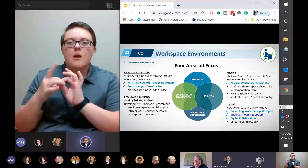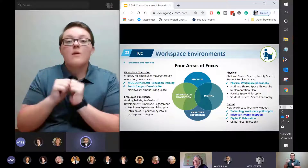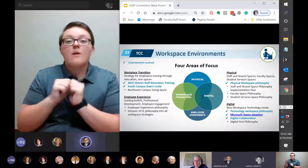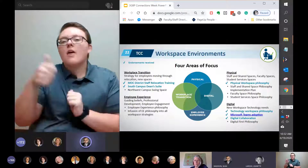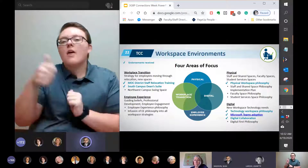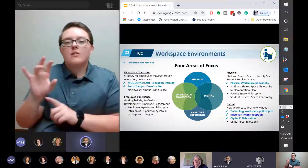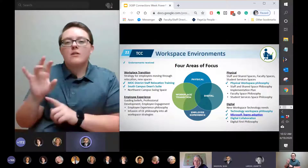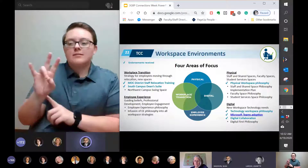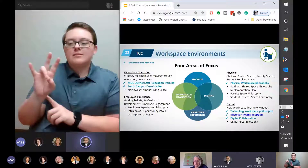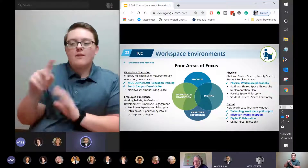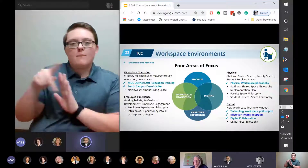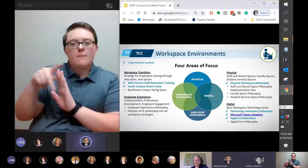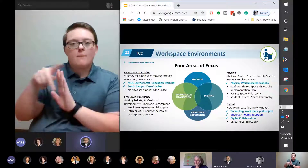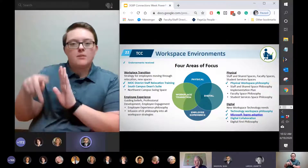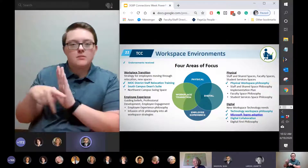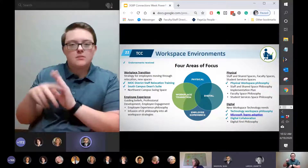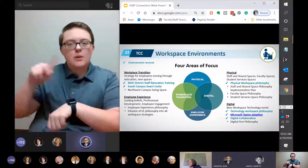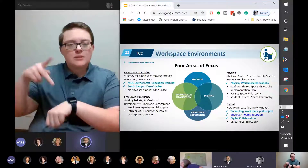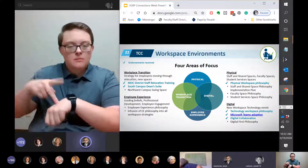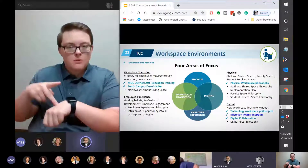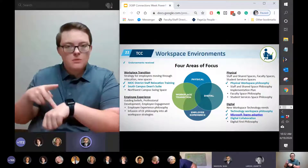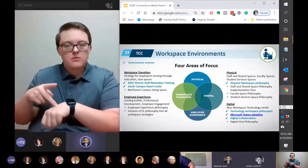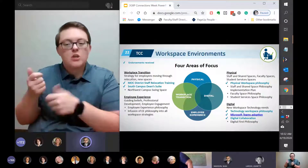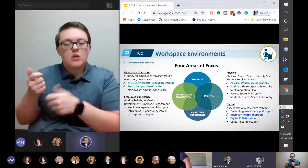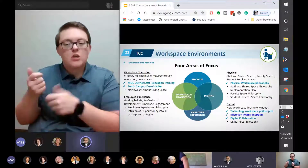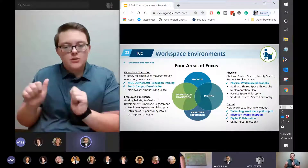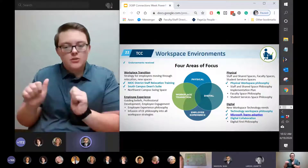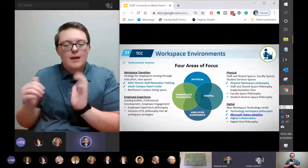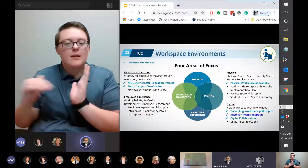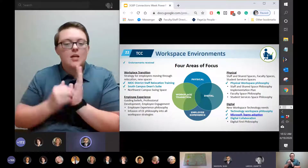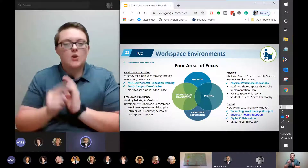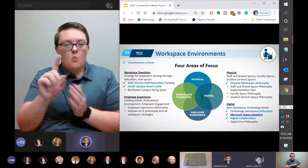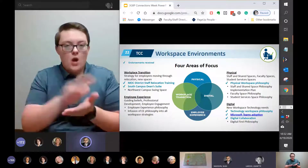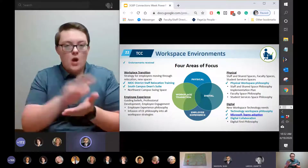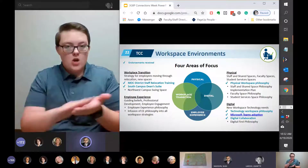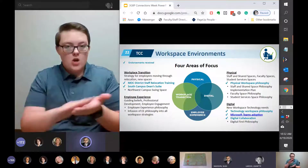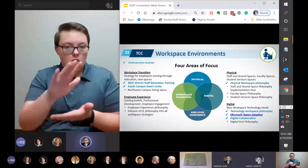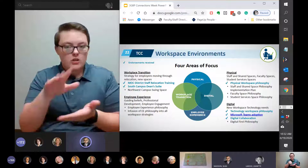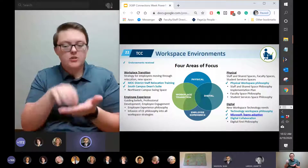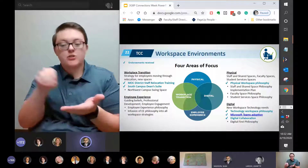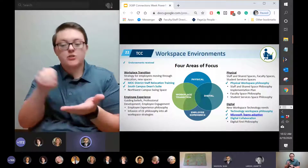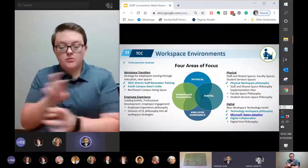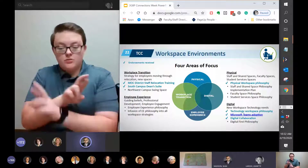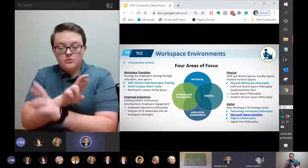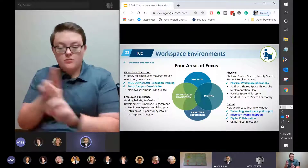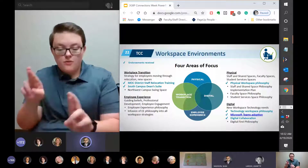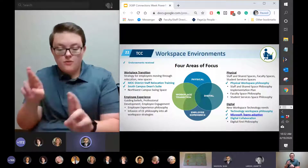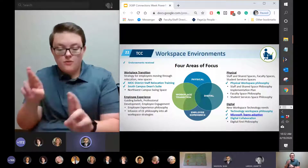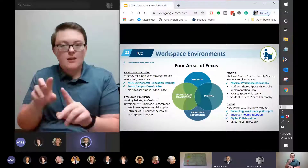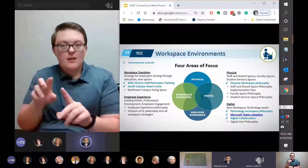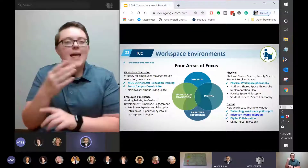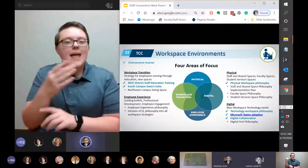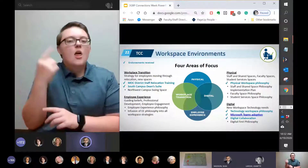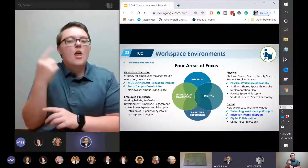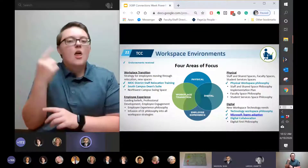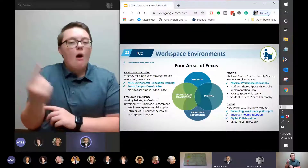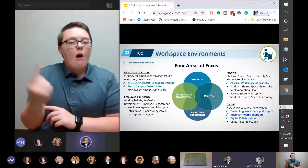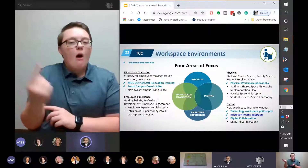efforts to function as one college, ensuring that we are student ready while always serving the